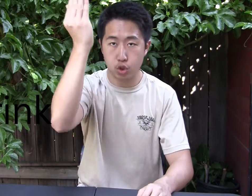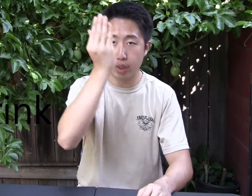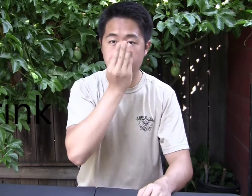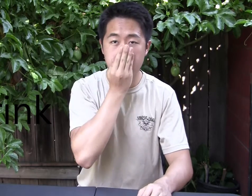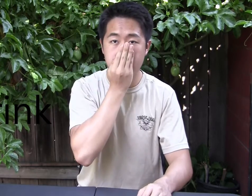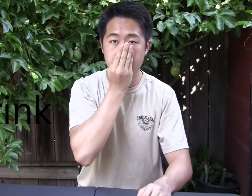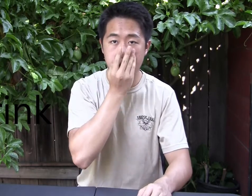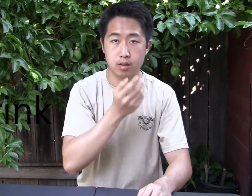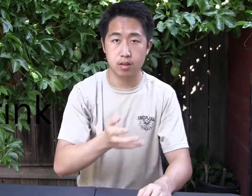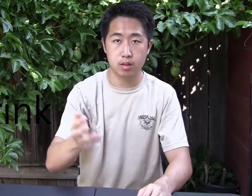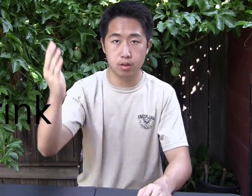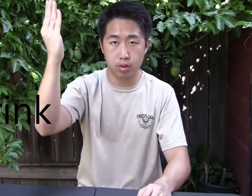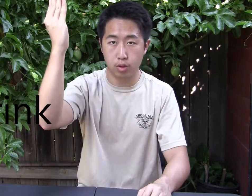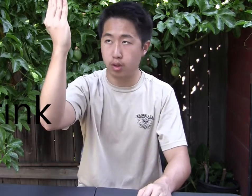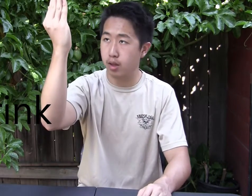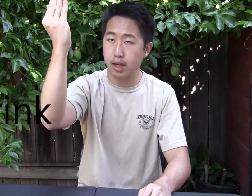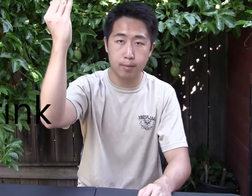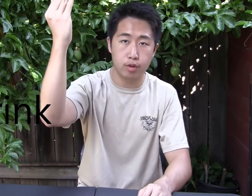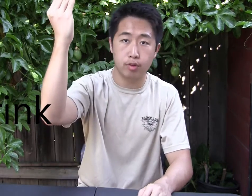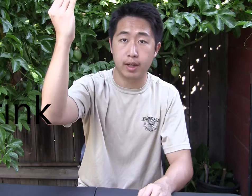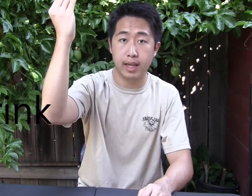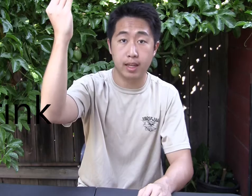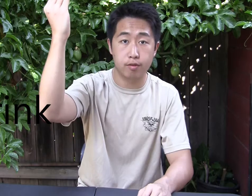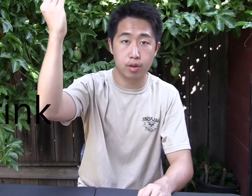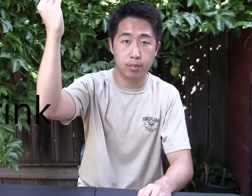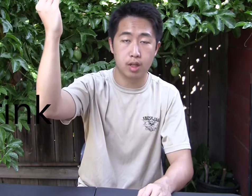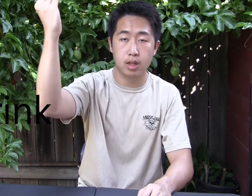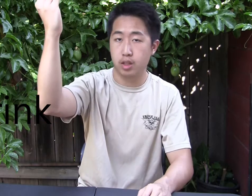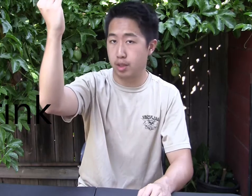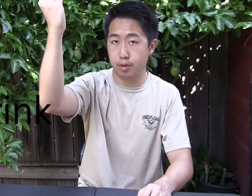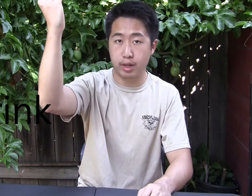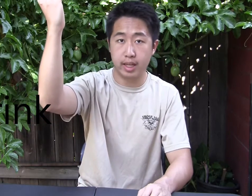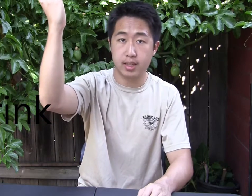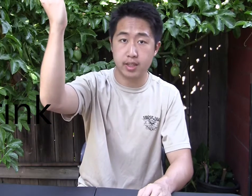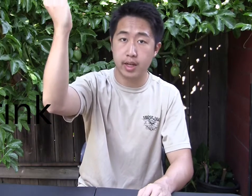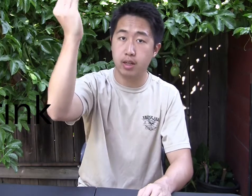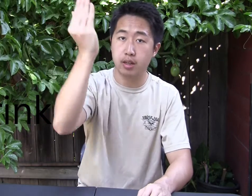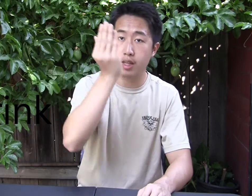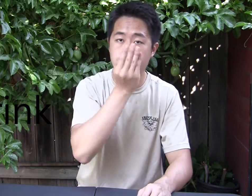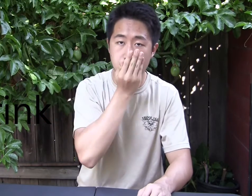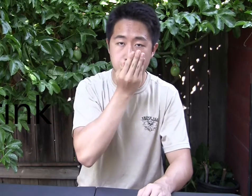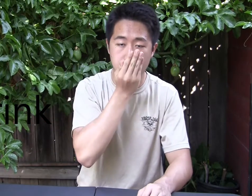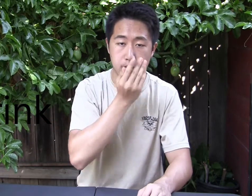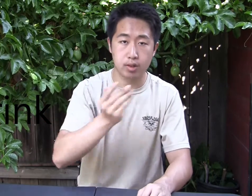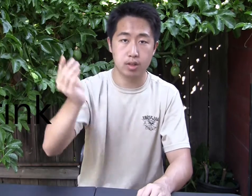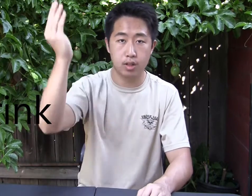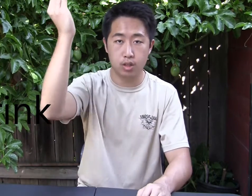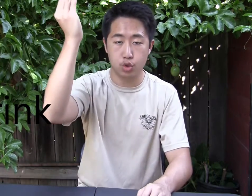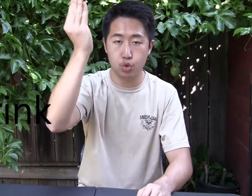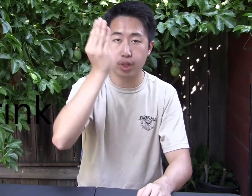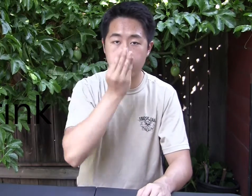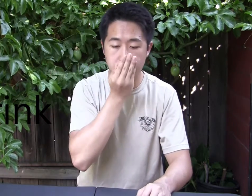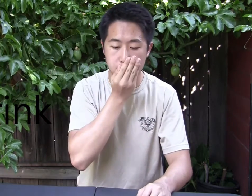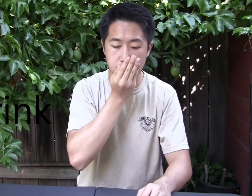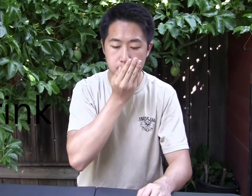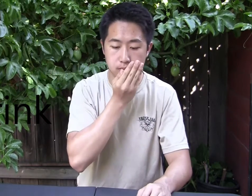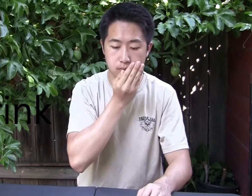Drink. No, I'm moving my hand from the upper right hand side down to my mouth. Drink.